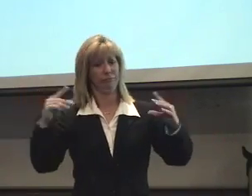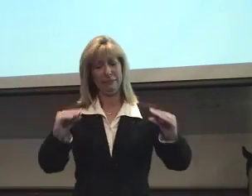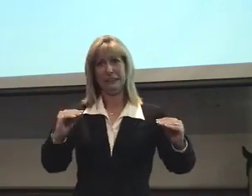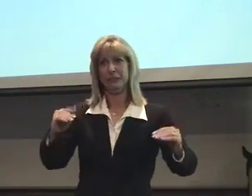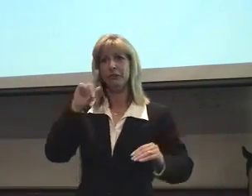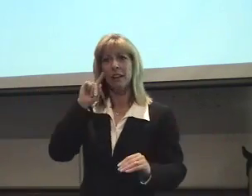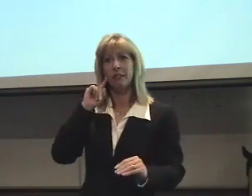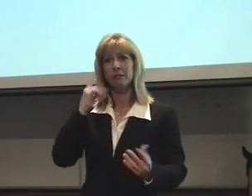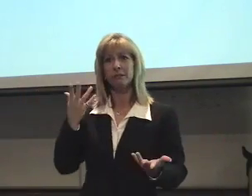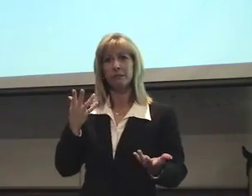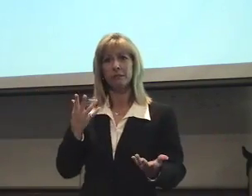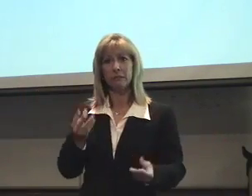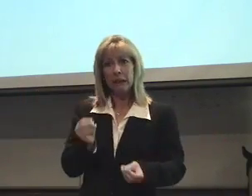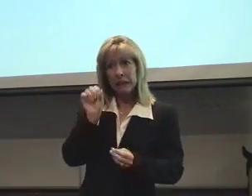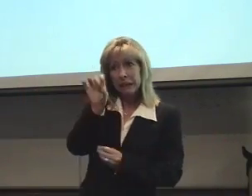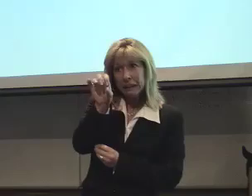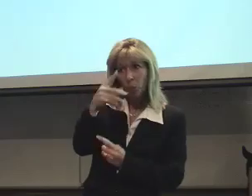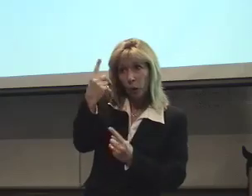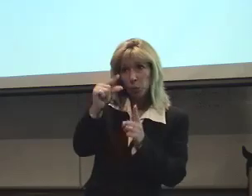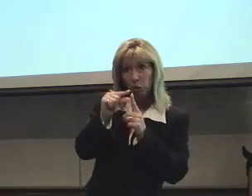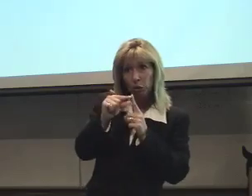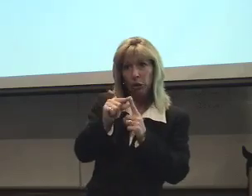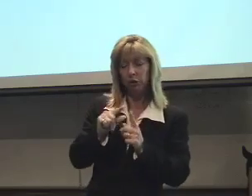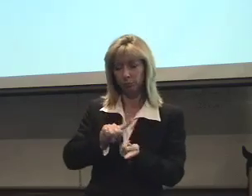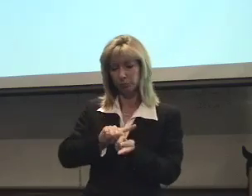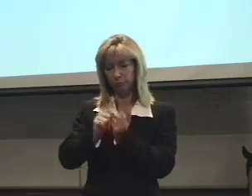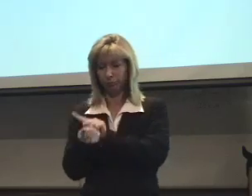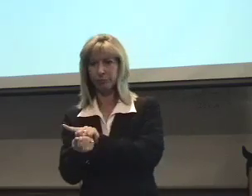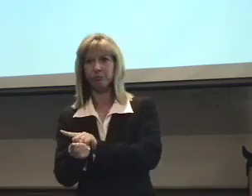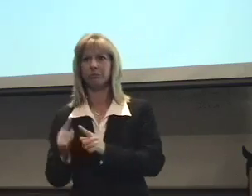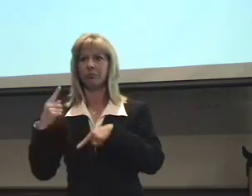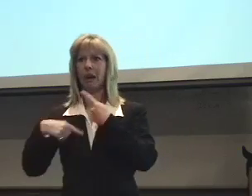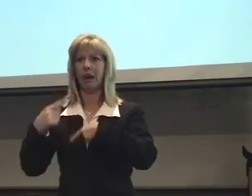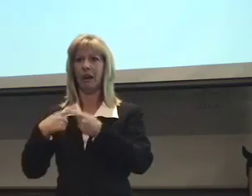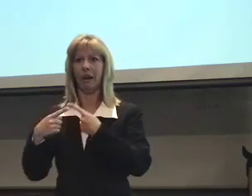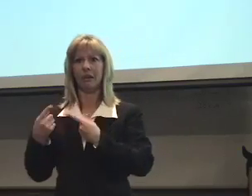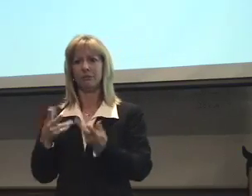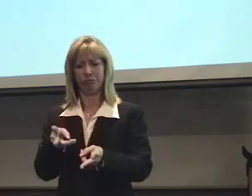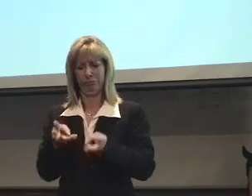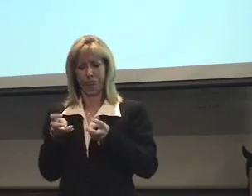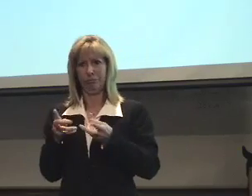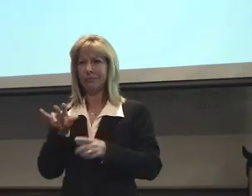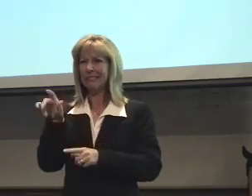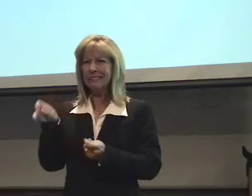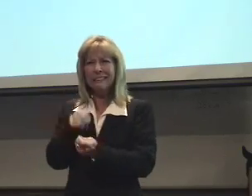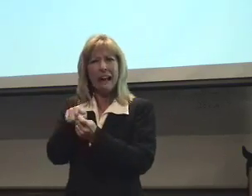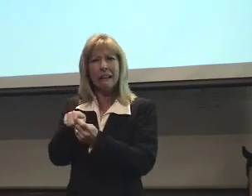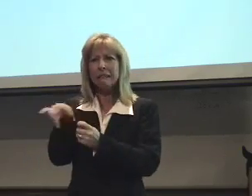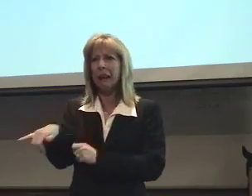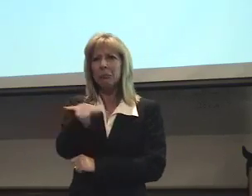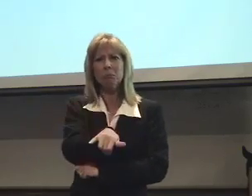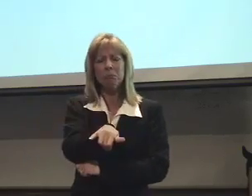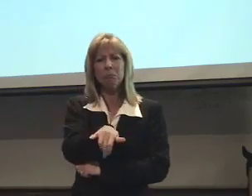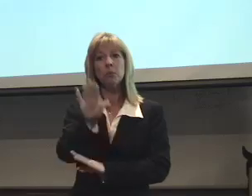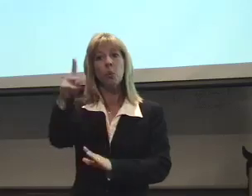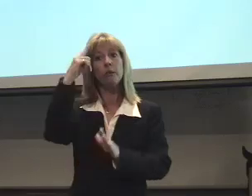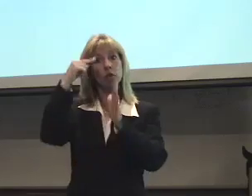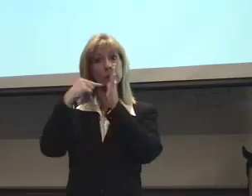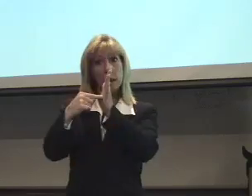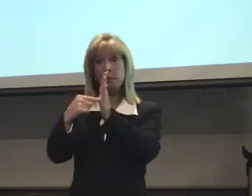So, for example, you're a deaf kid, and this is the way you learn to read. What would this sentence mean? Sign for, if